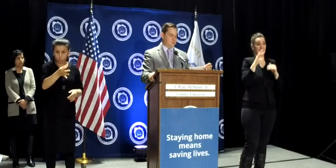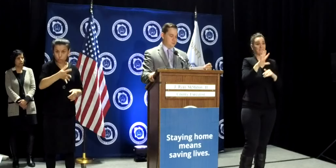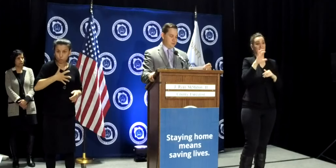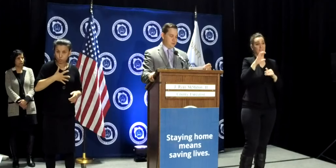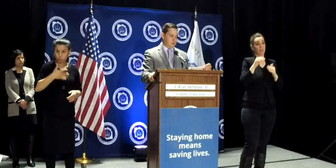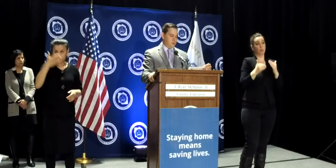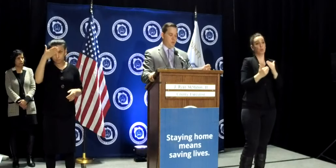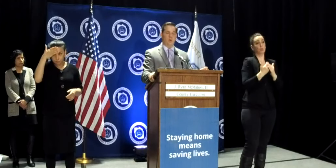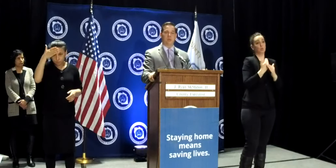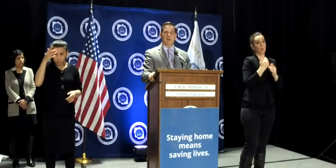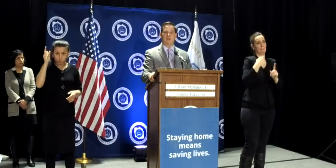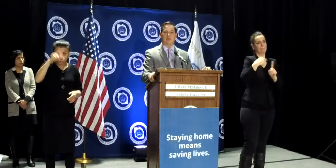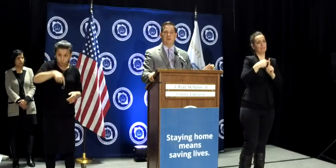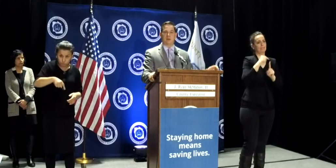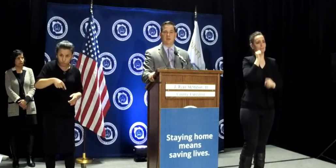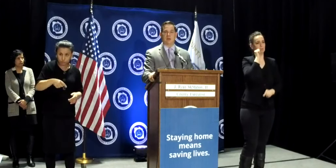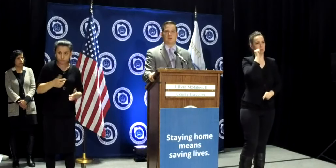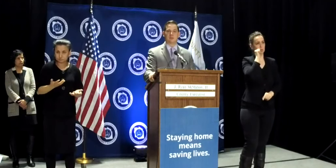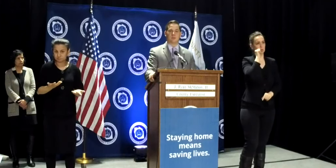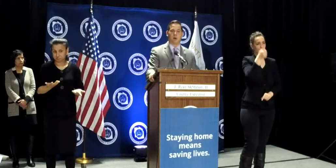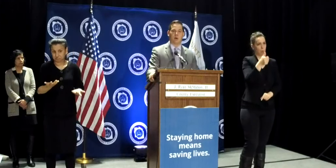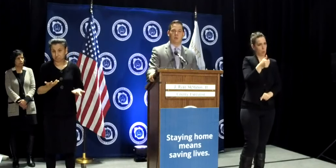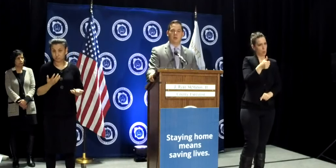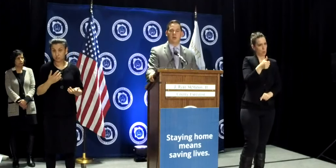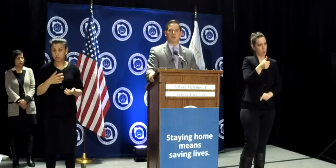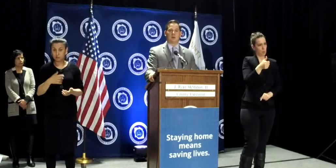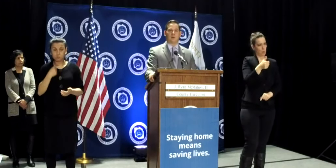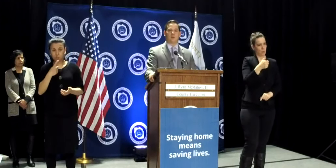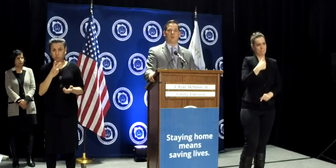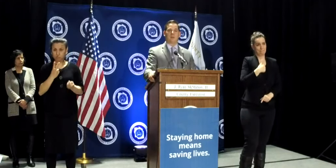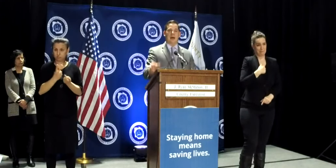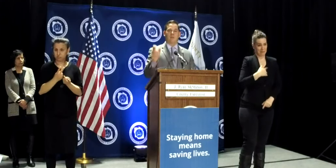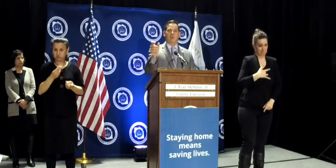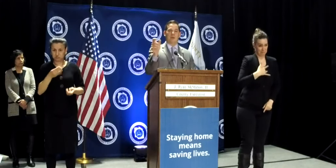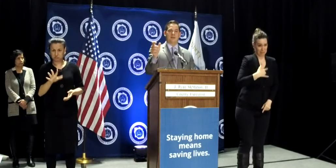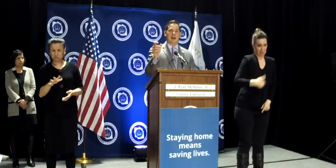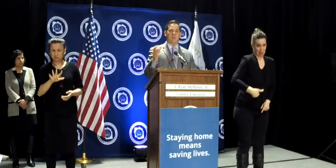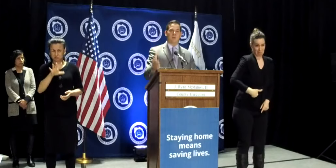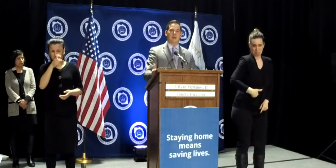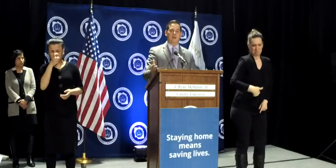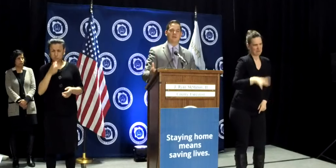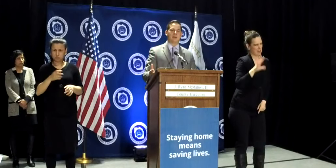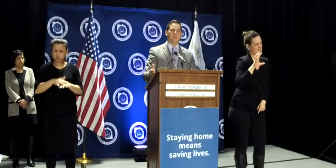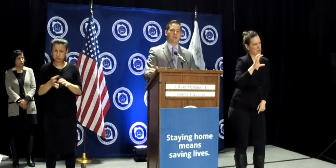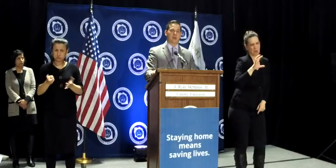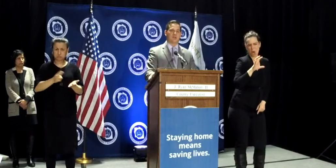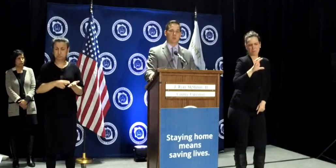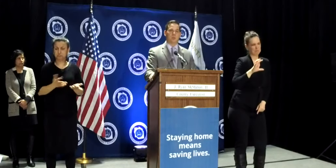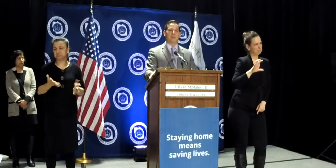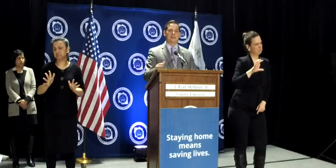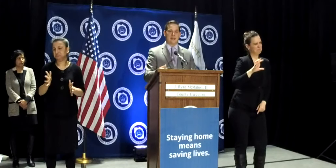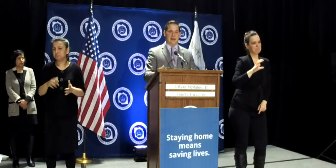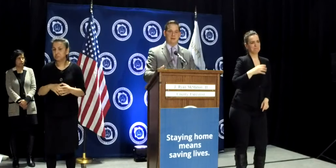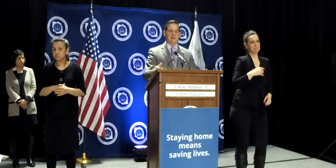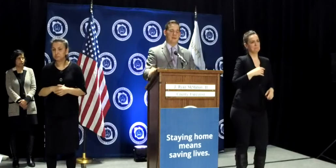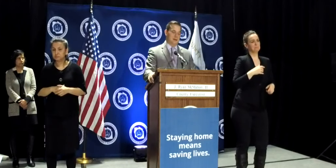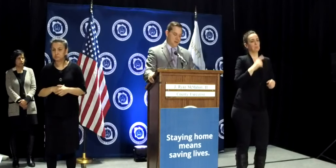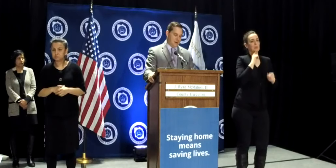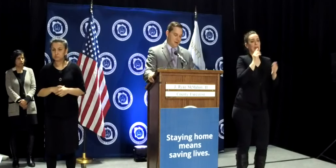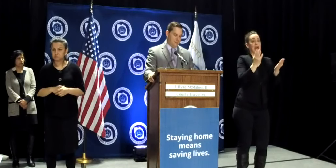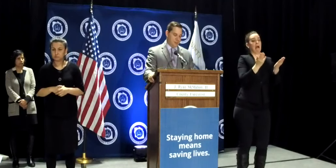confident we won't be at 500 new cases tomorrow. So from that moment in time when they give us that projection, we'll beat